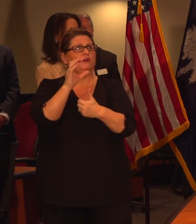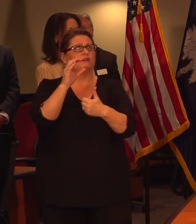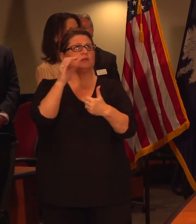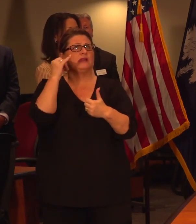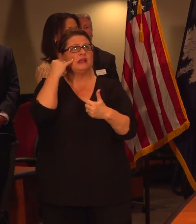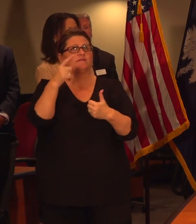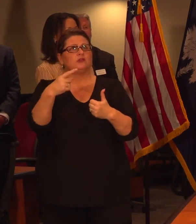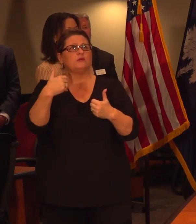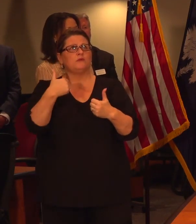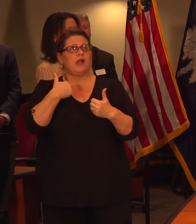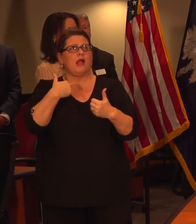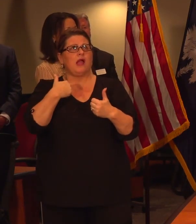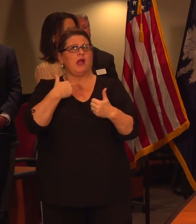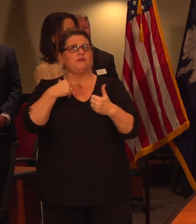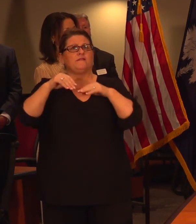have the